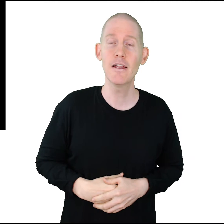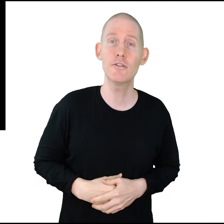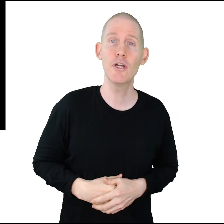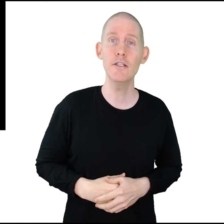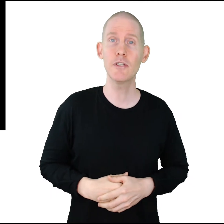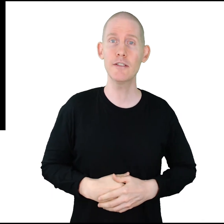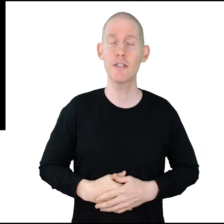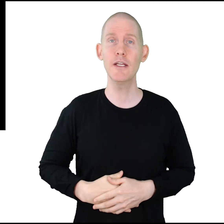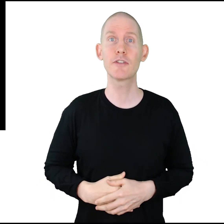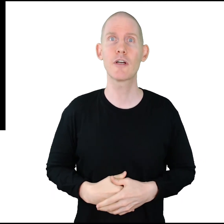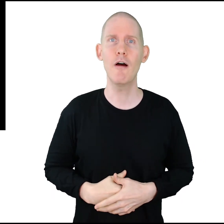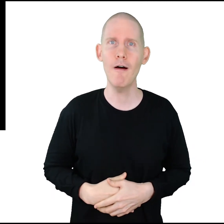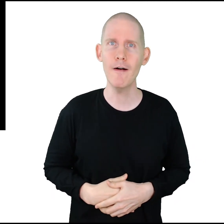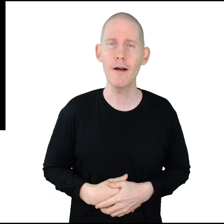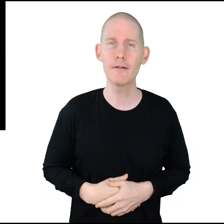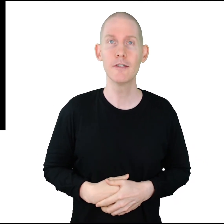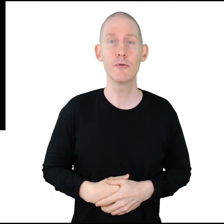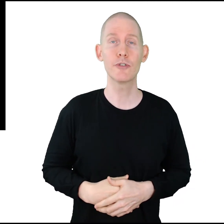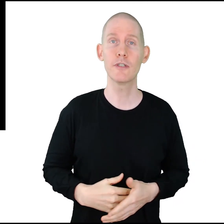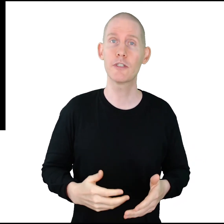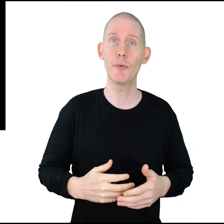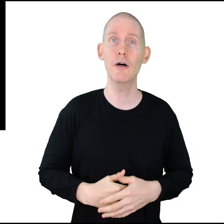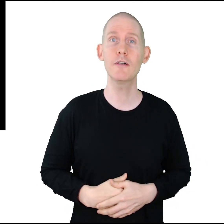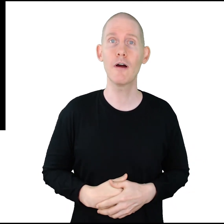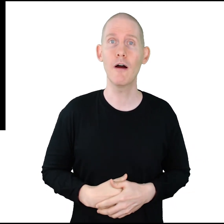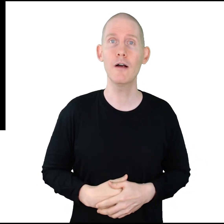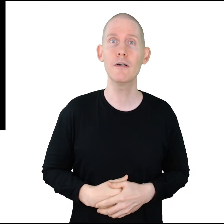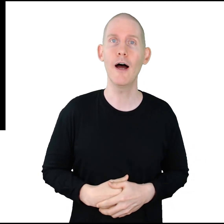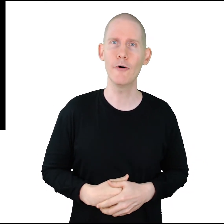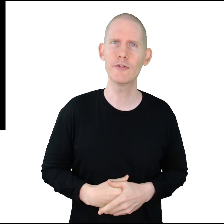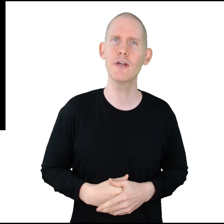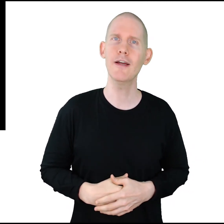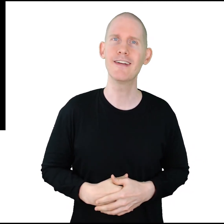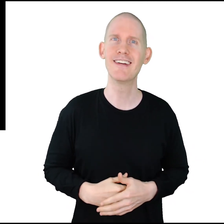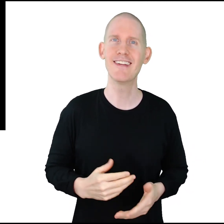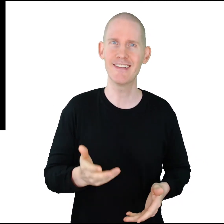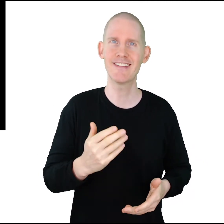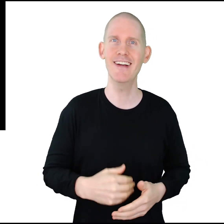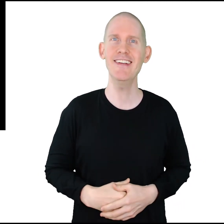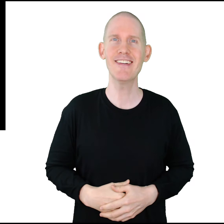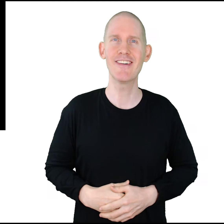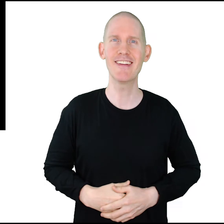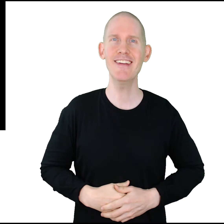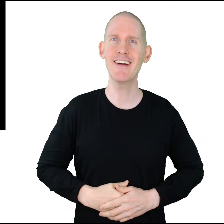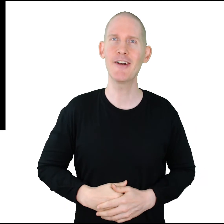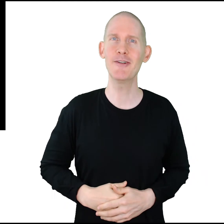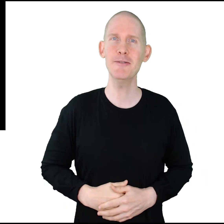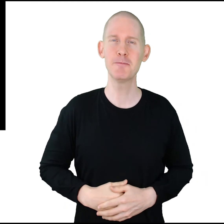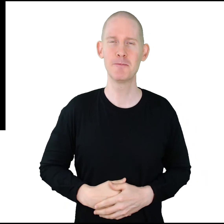Let's change it. Let's say it's car. We're just going to spell car, how, sign. Let's sign it. What do you think? How do you do it?